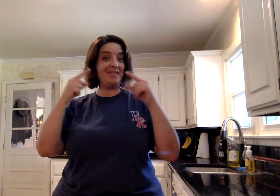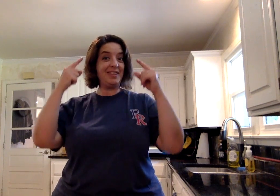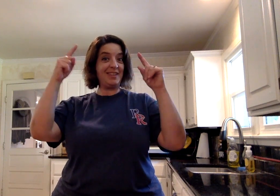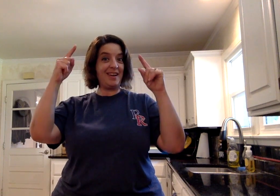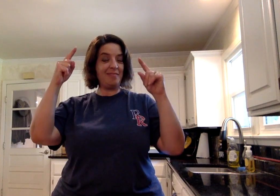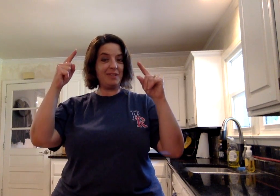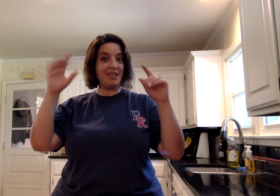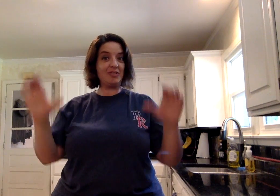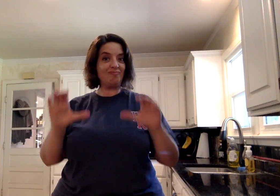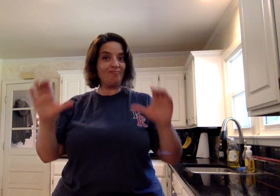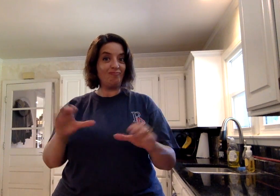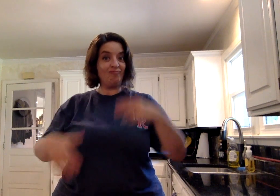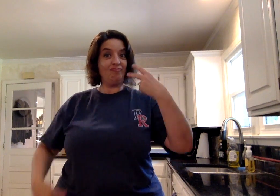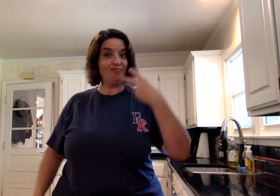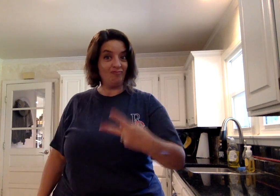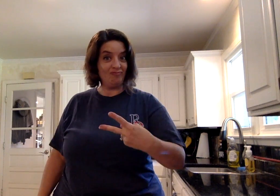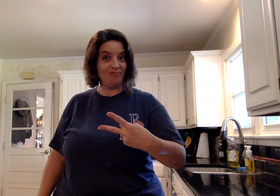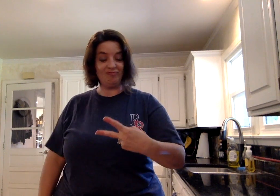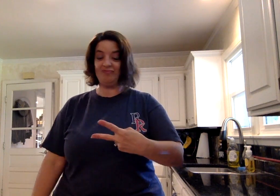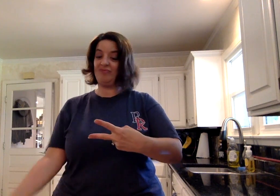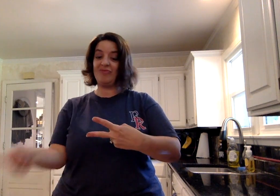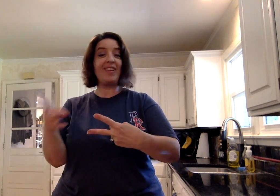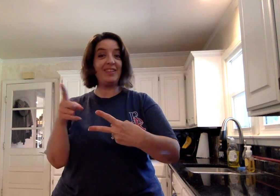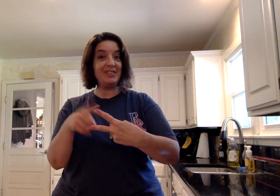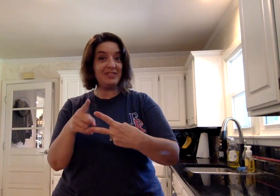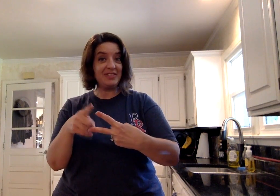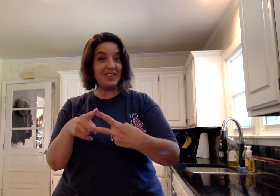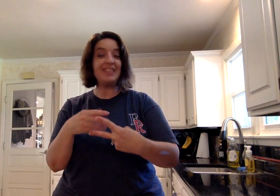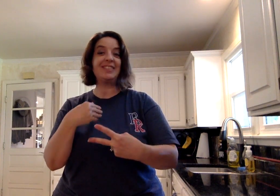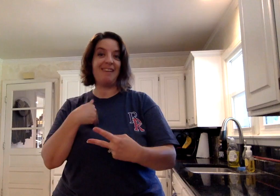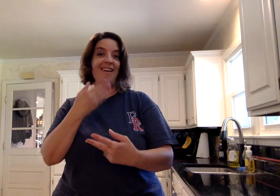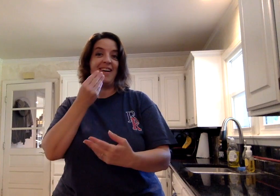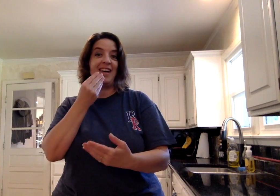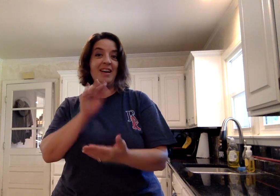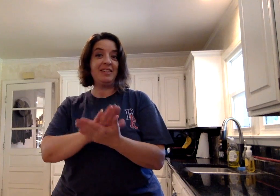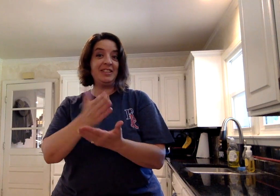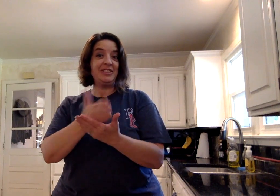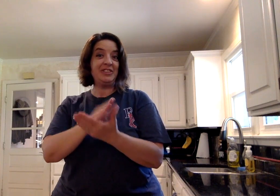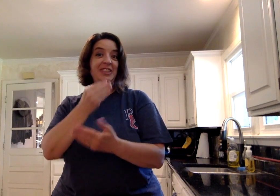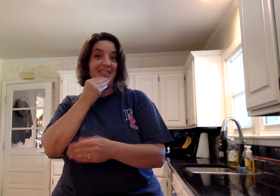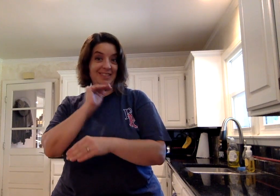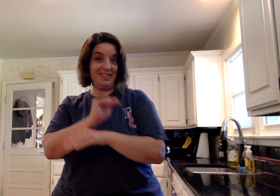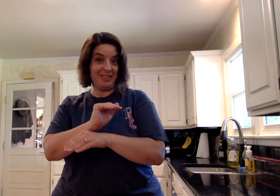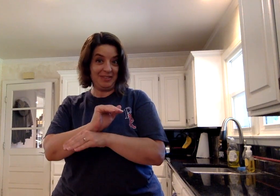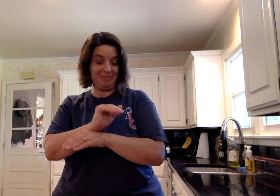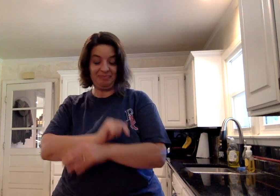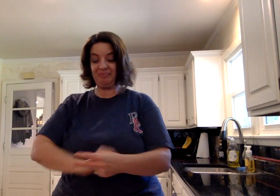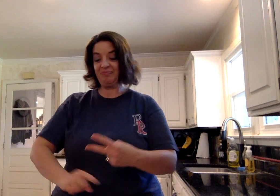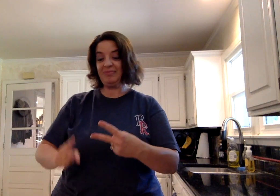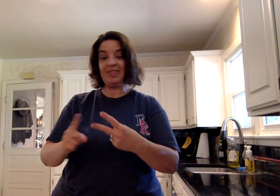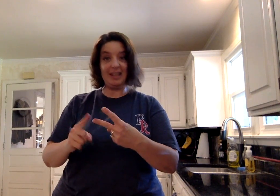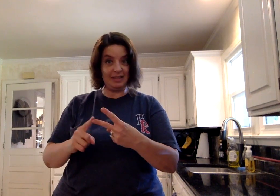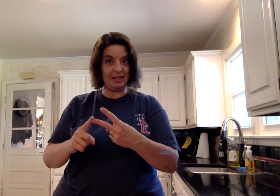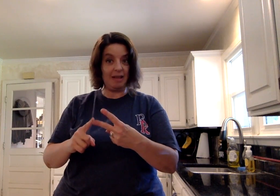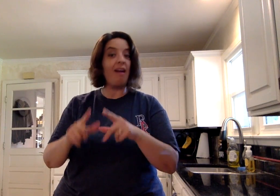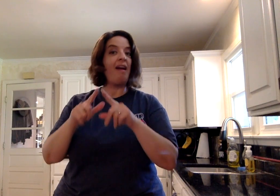Tonight, I'm going to accomplish two things at once. I'm going to cook dinner